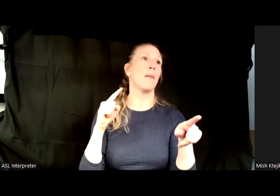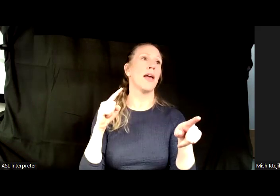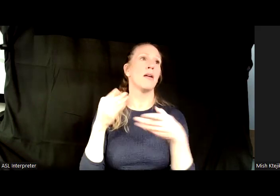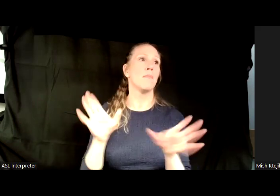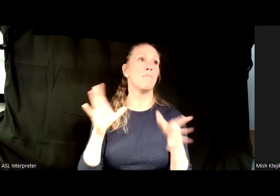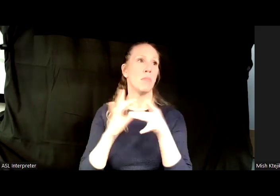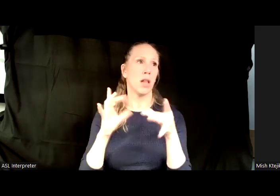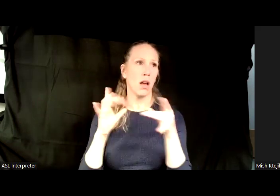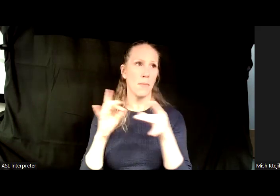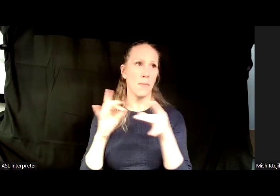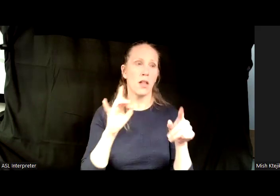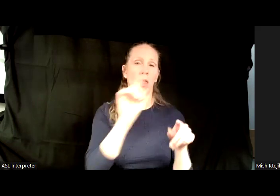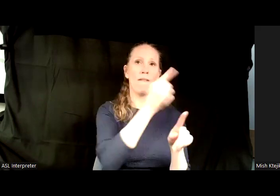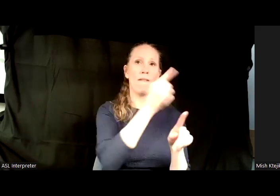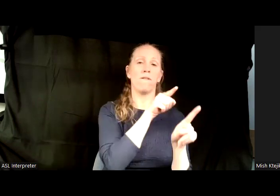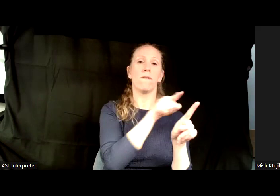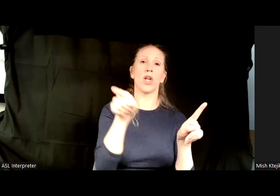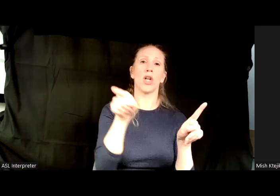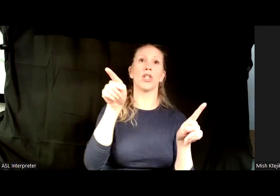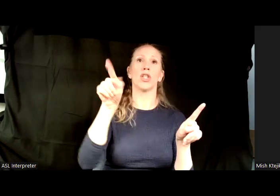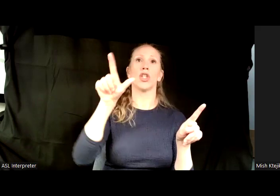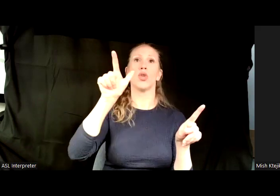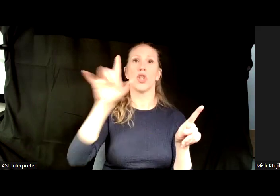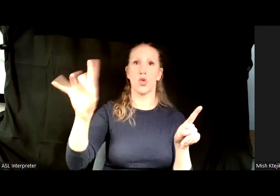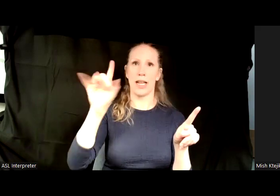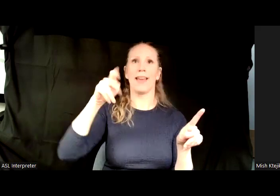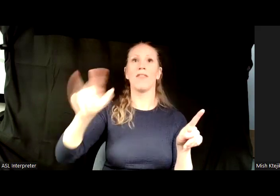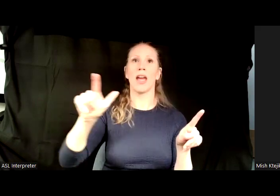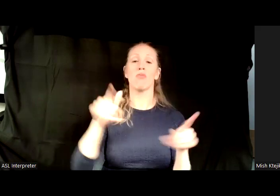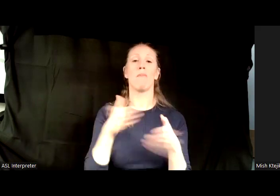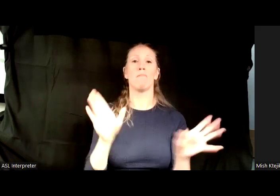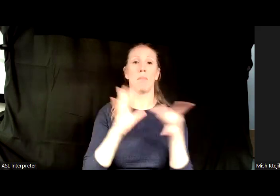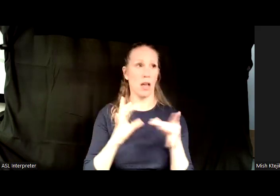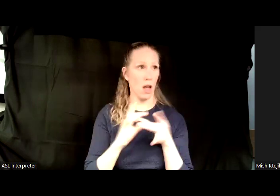the public comment? From the 1st of April to the 28th of April.